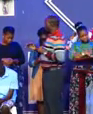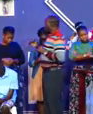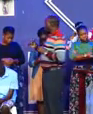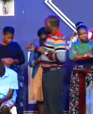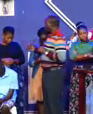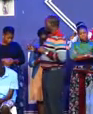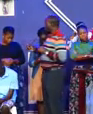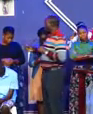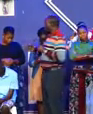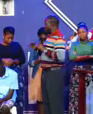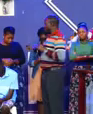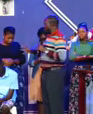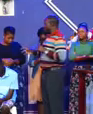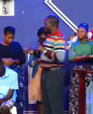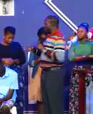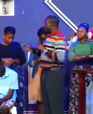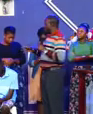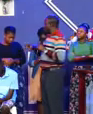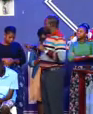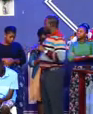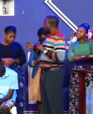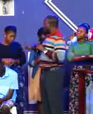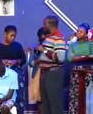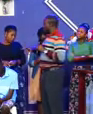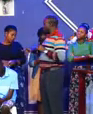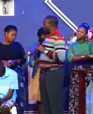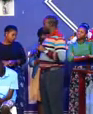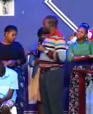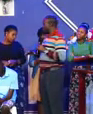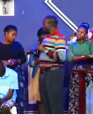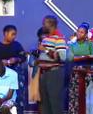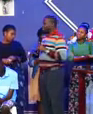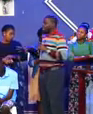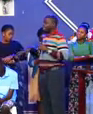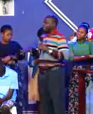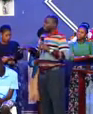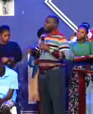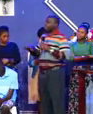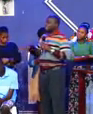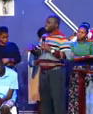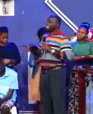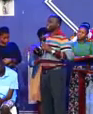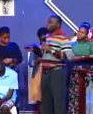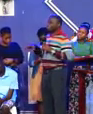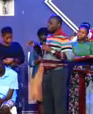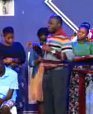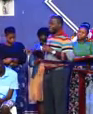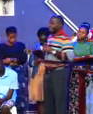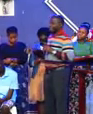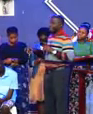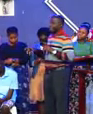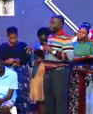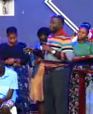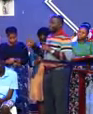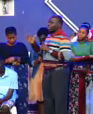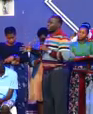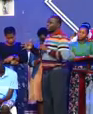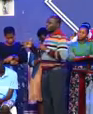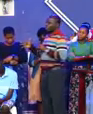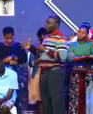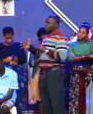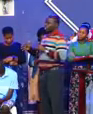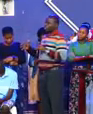ekyo bamukebera ne bamuteeka mu scan, bamukolako ebintu byali bingi. Naye nga tewalaga sayini yonna nti